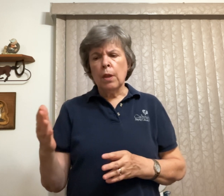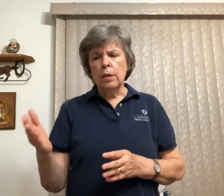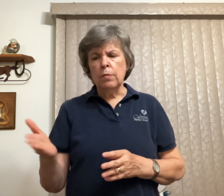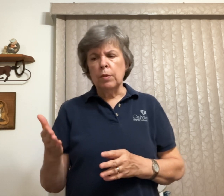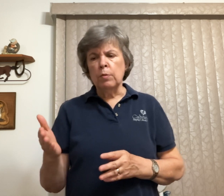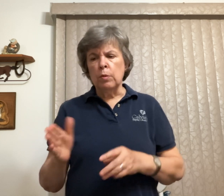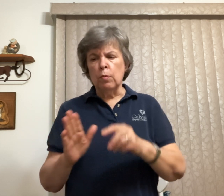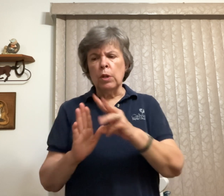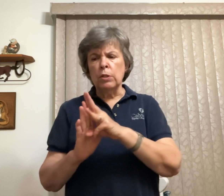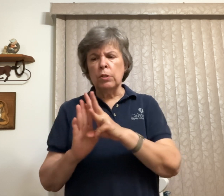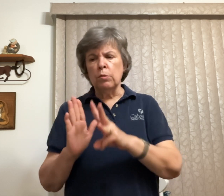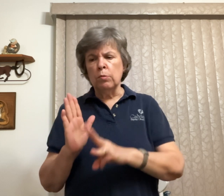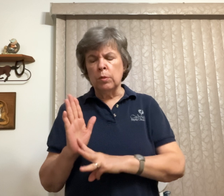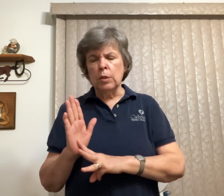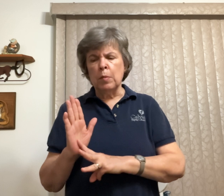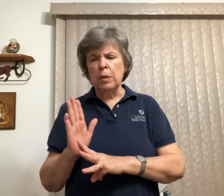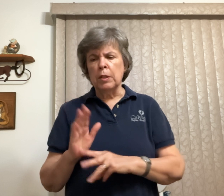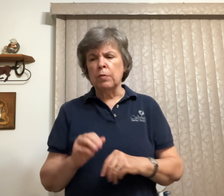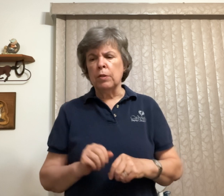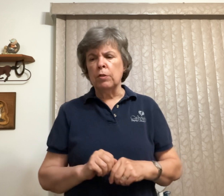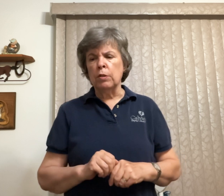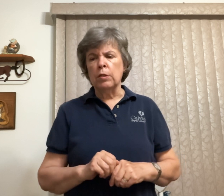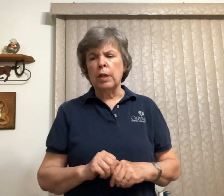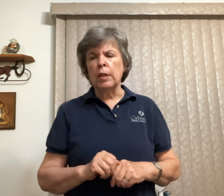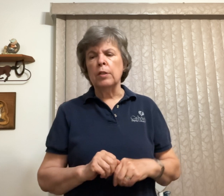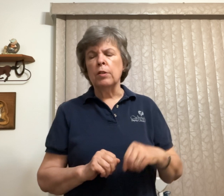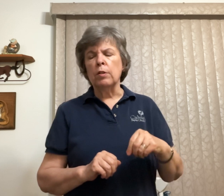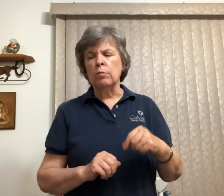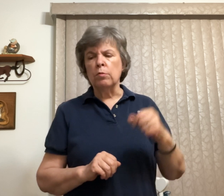if you wanted to do something different, you could say,